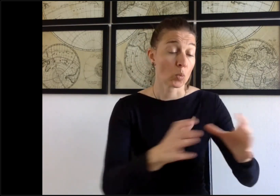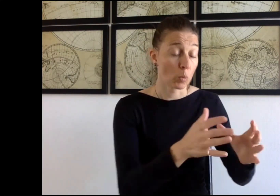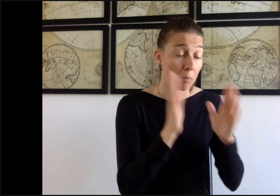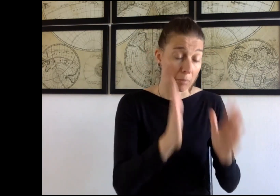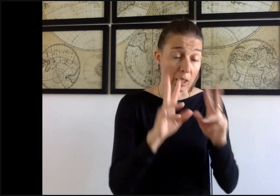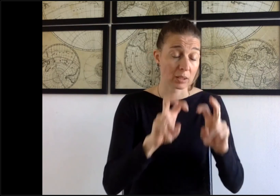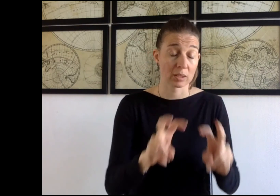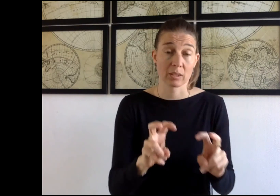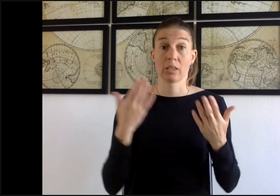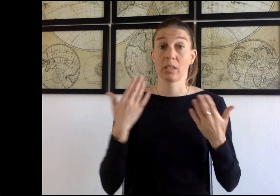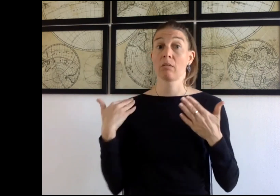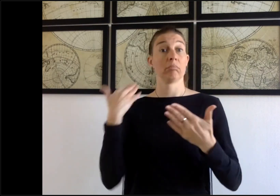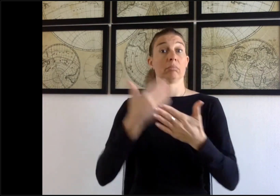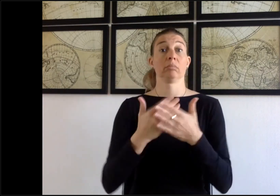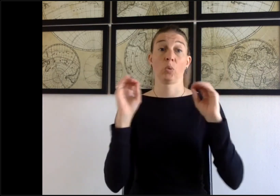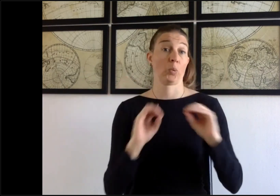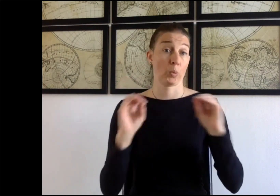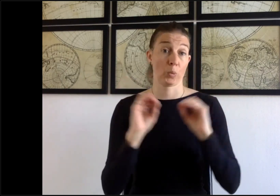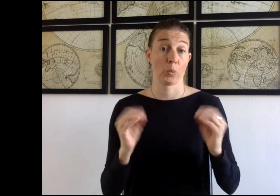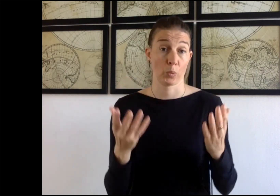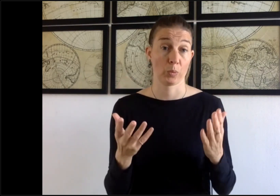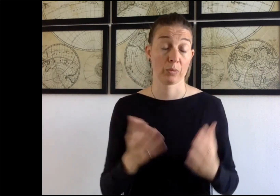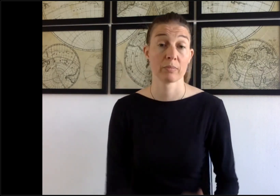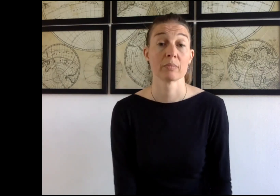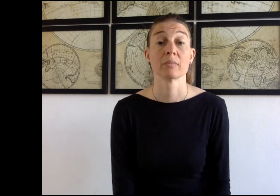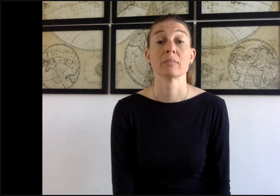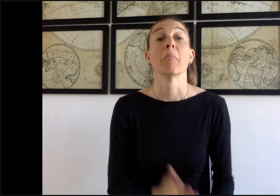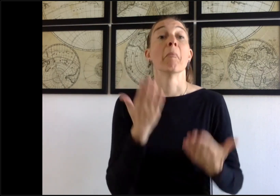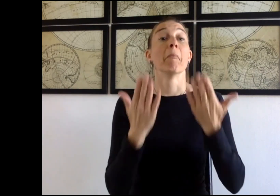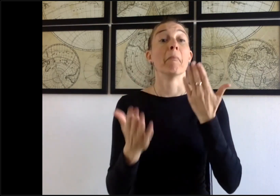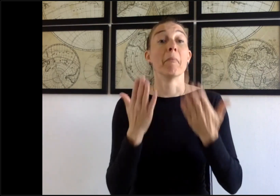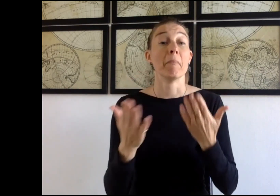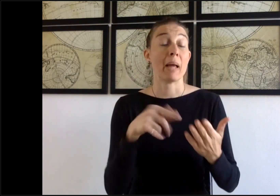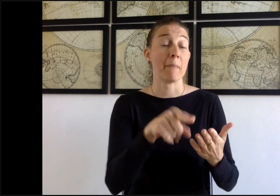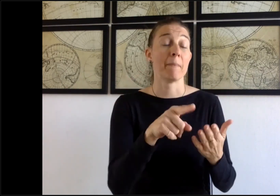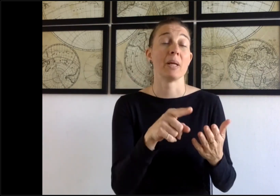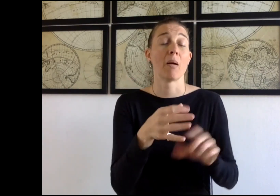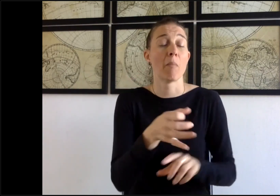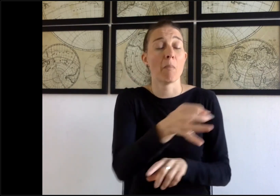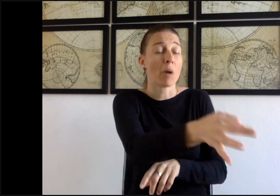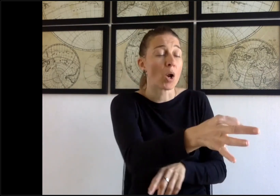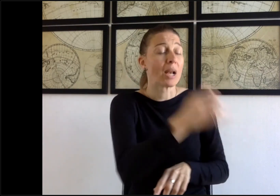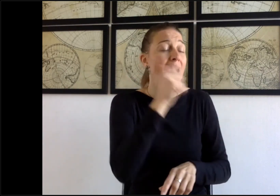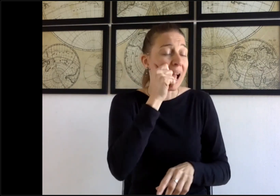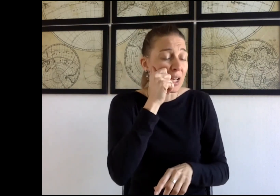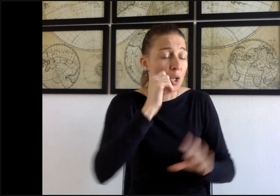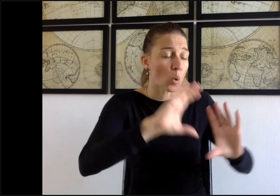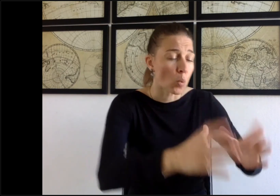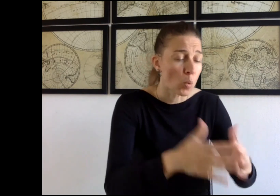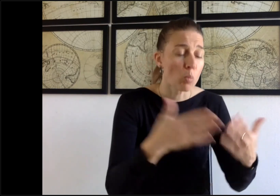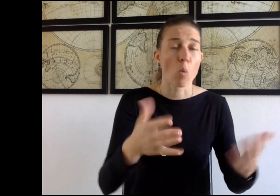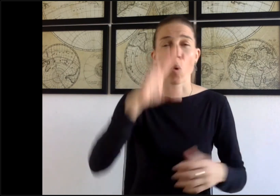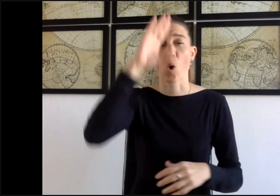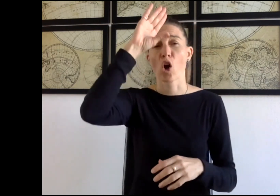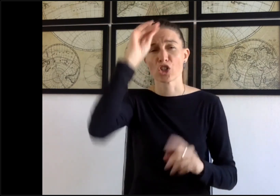of disadvantage in the labor market, such as minority ethnic groups or gender. Now, very